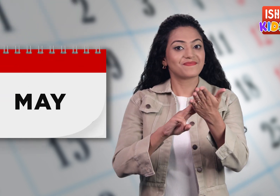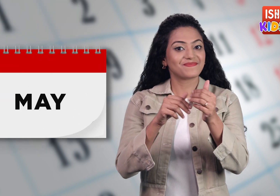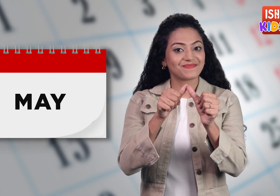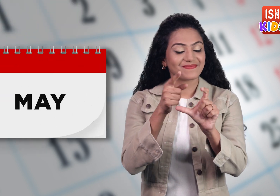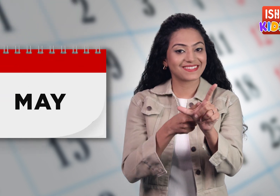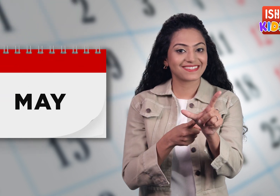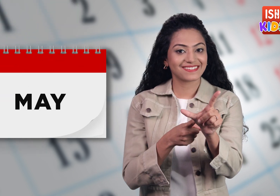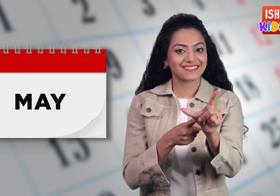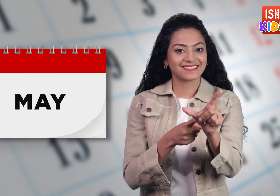May,